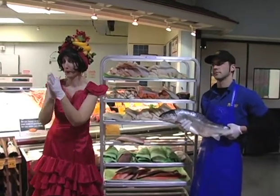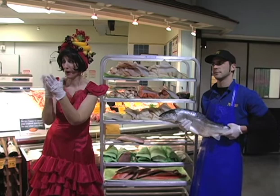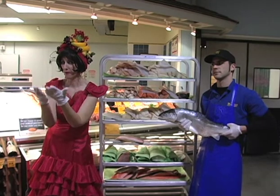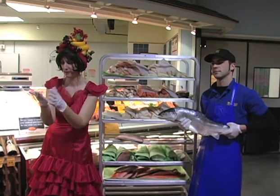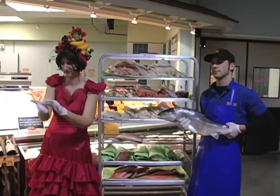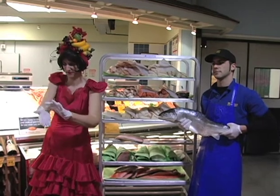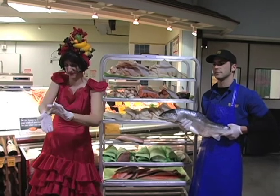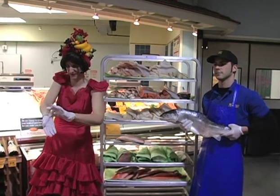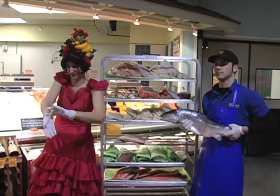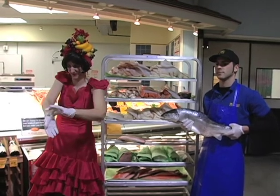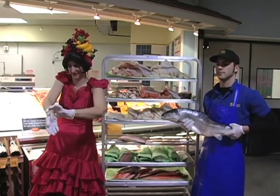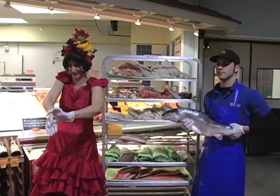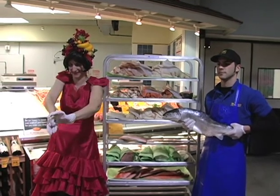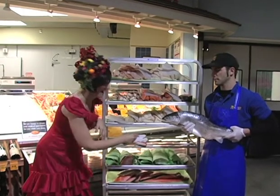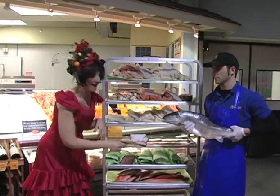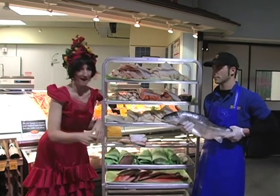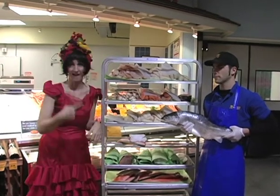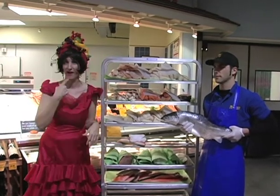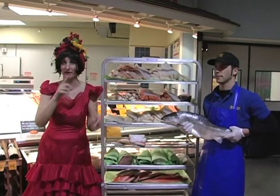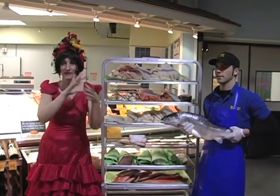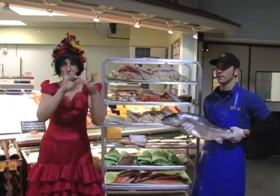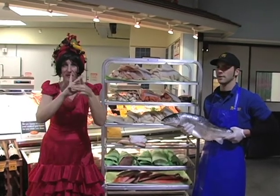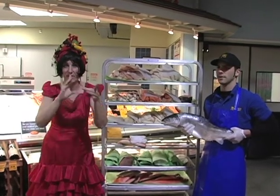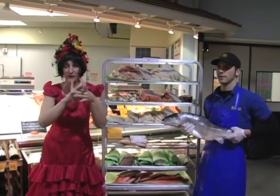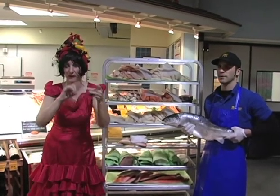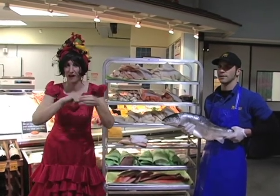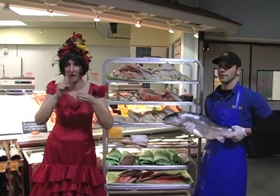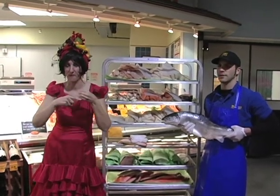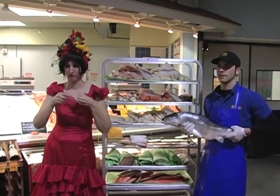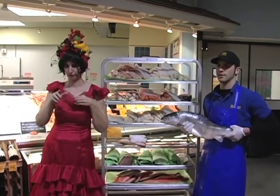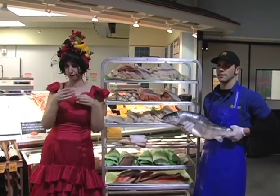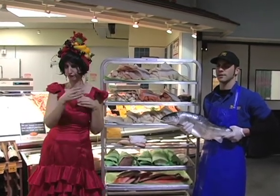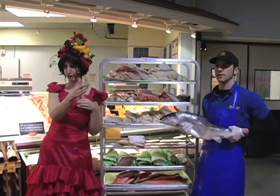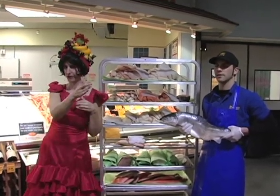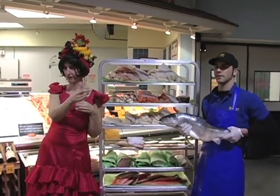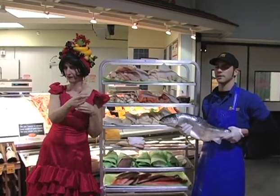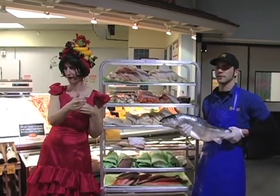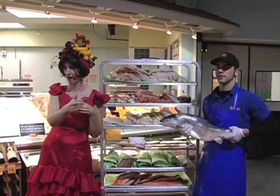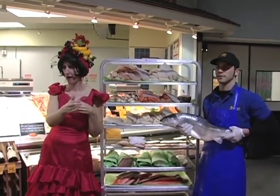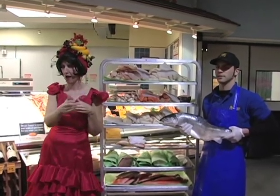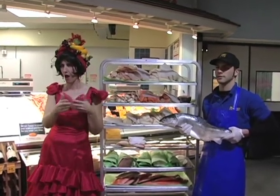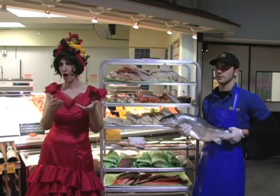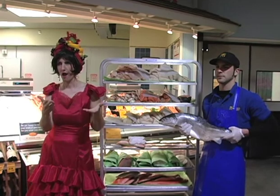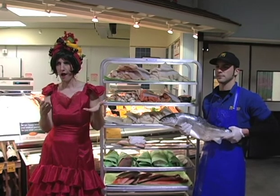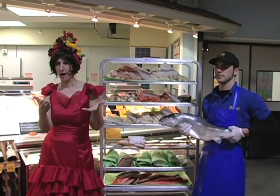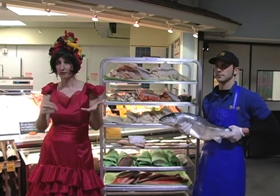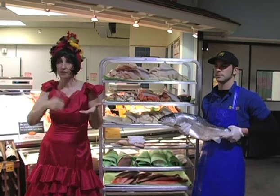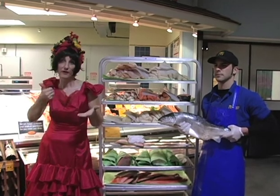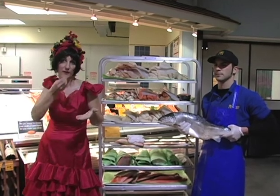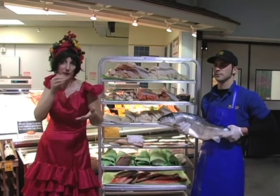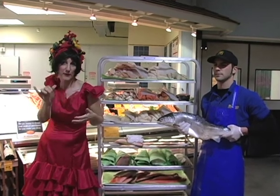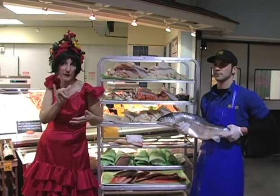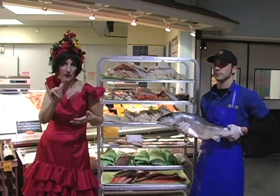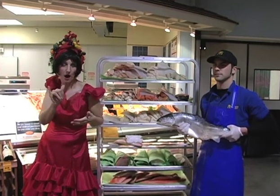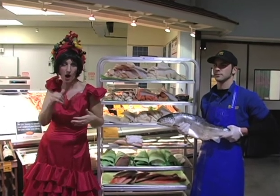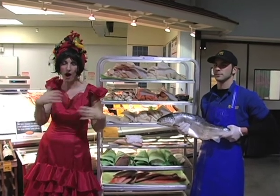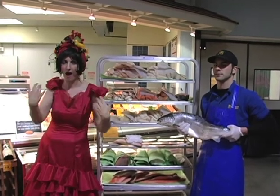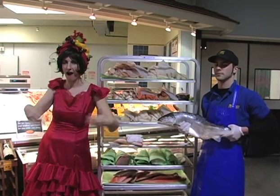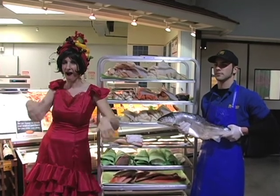First, I must give my Bible. Oh, yes. And then I'll tell that story about the fish. And there's some other food,